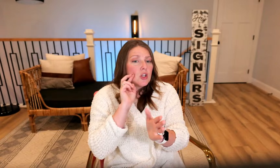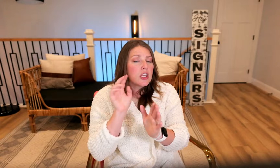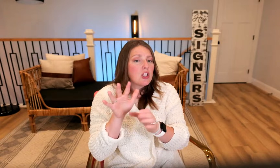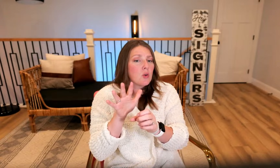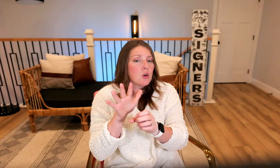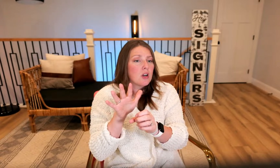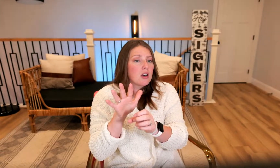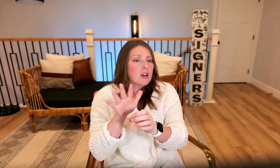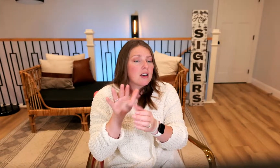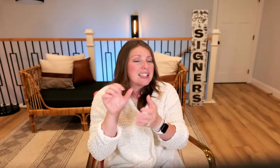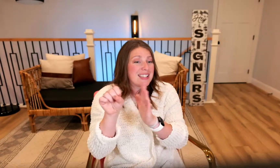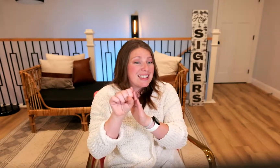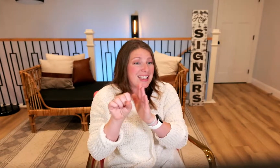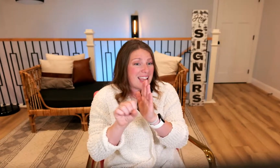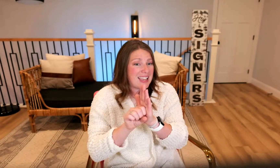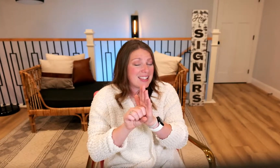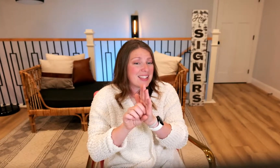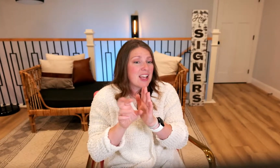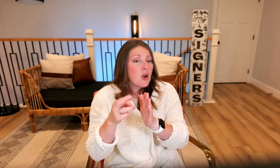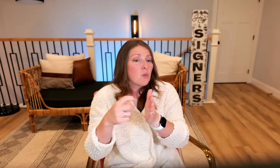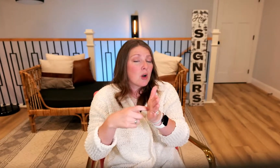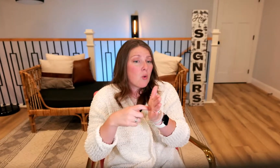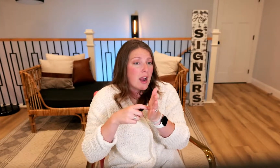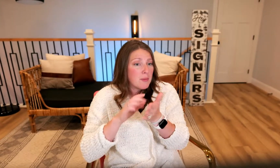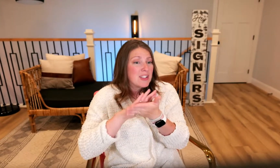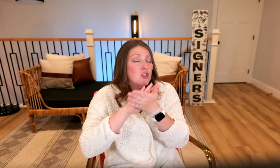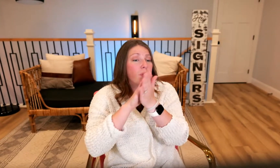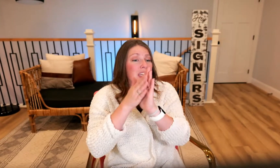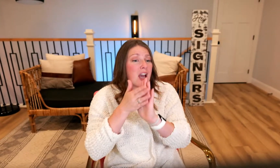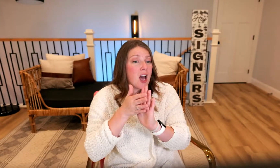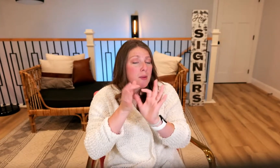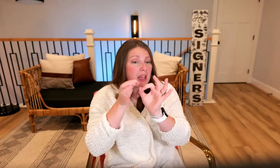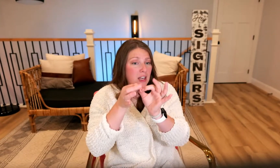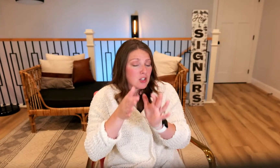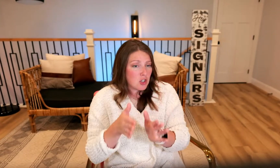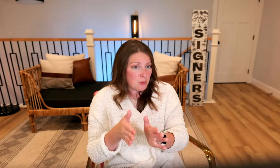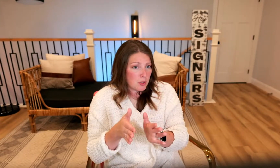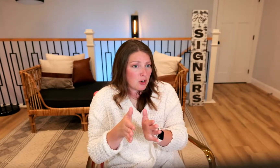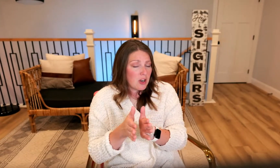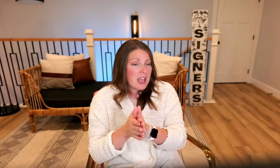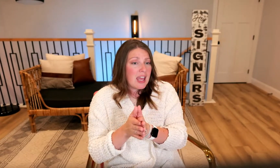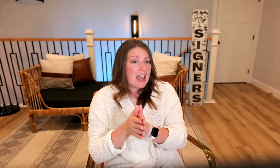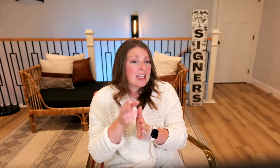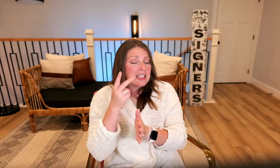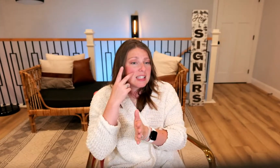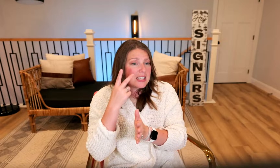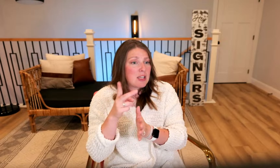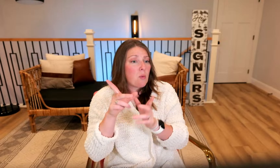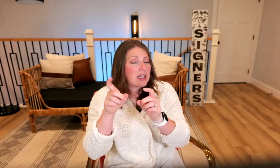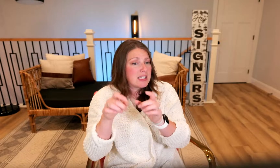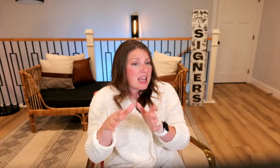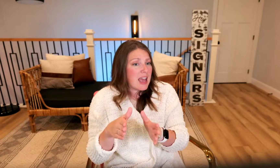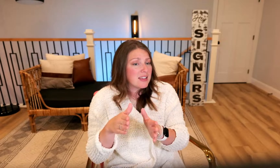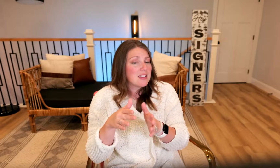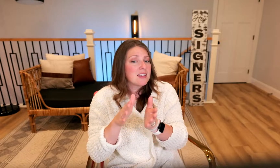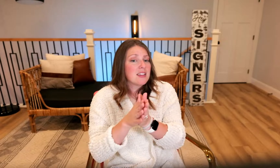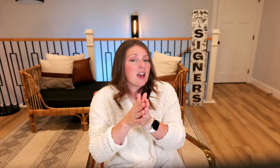at your state's requirements to become an interpreter and see what tests